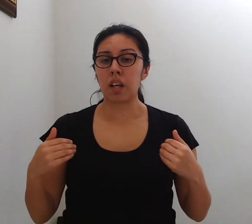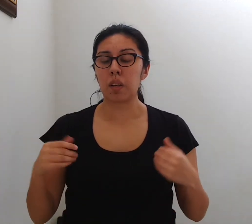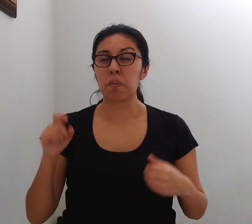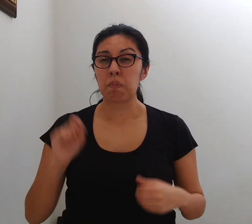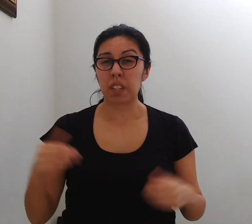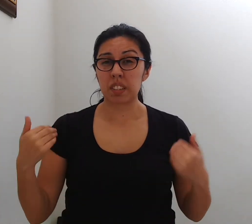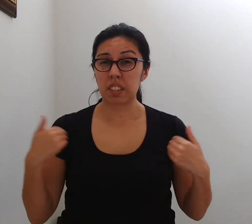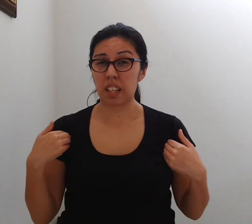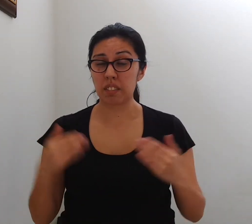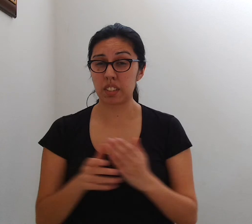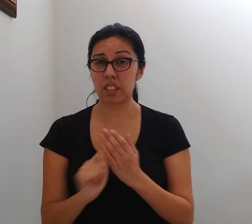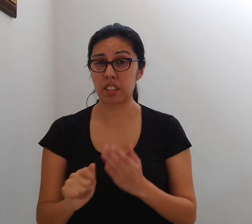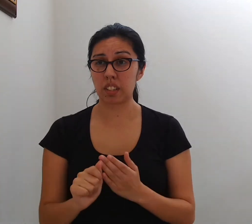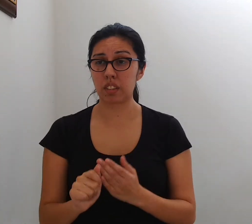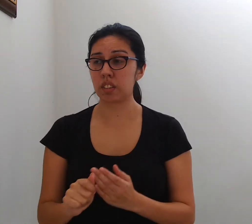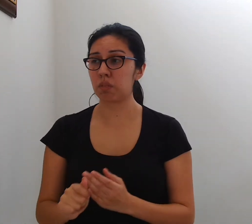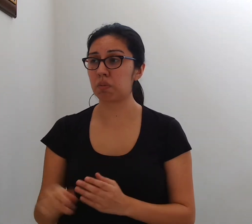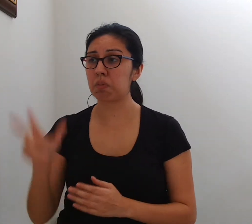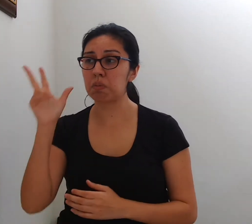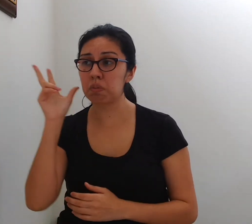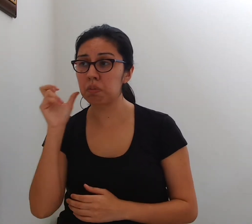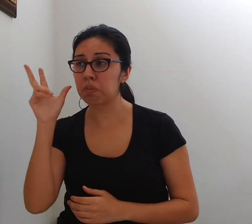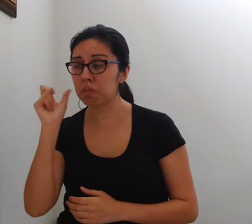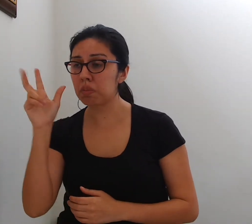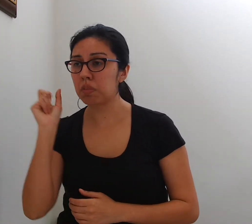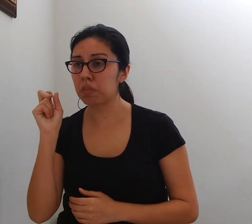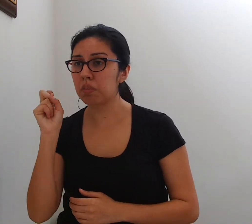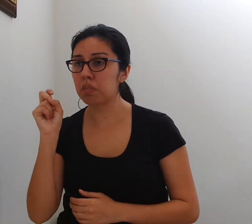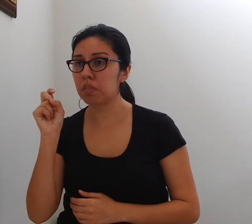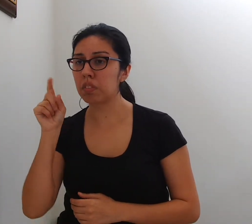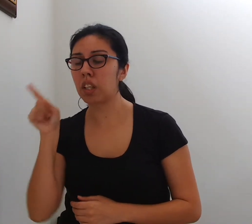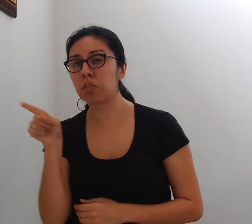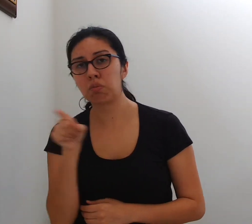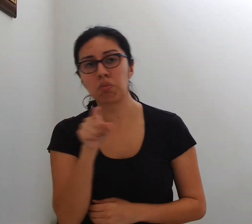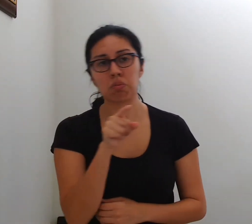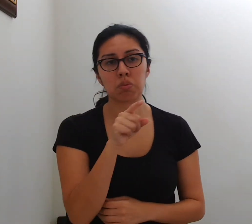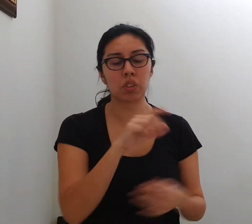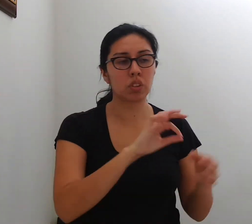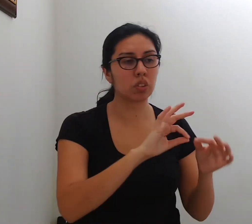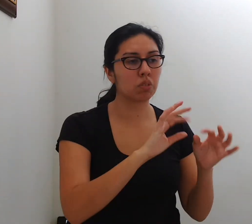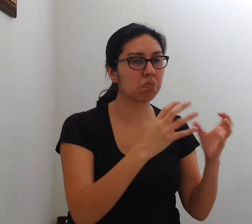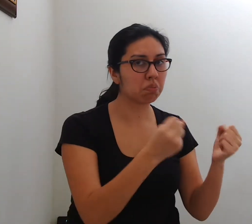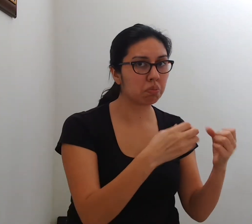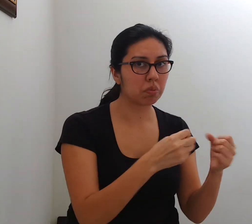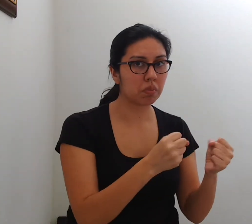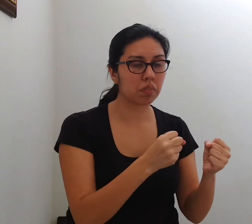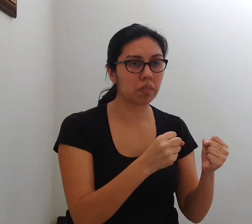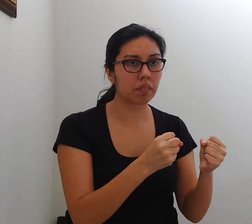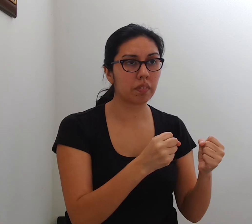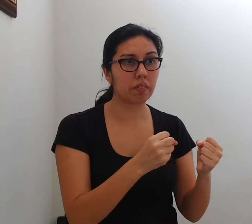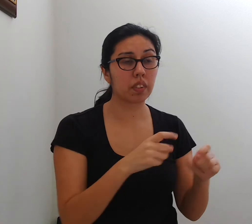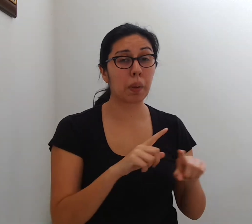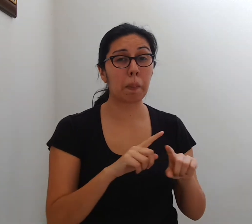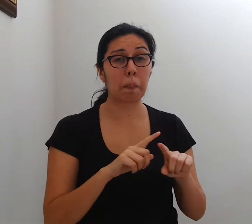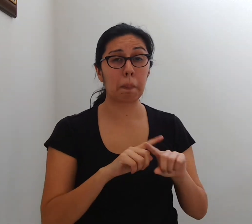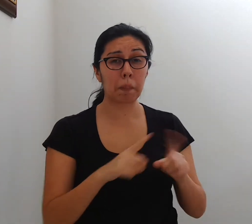individual to a deaf person, but they must be able to understand the manual communication usage of a